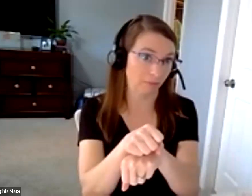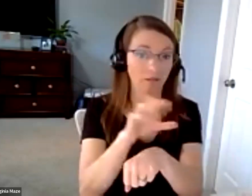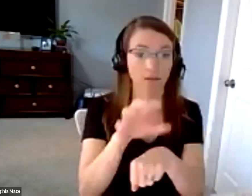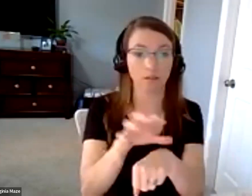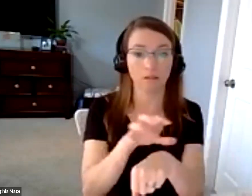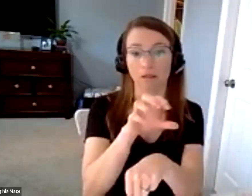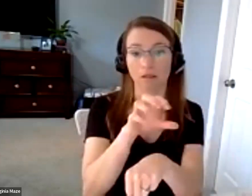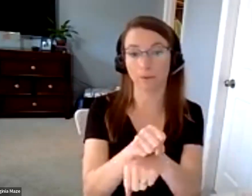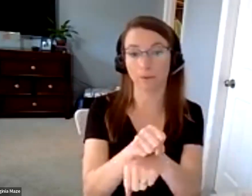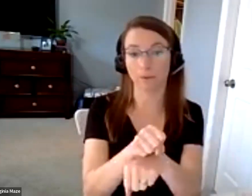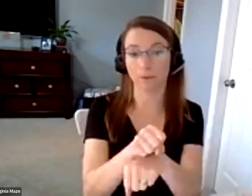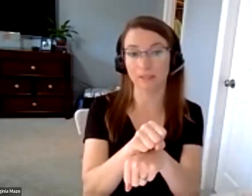appointment.